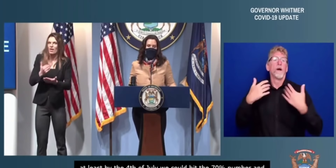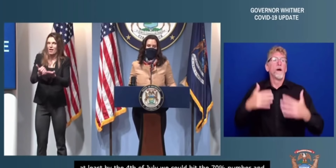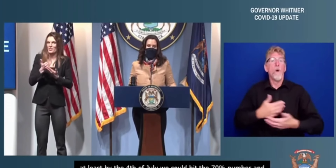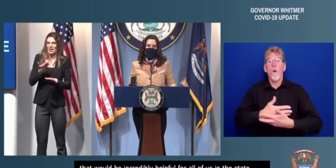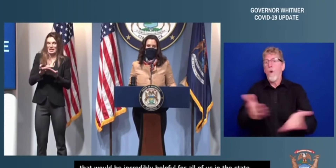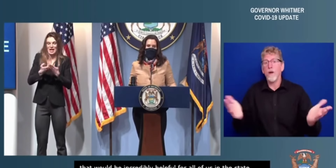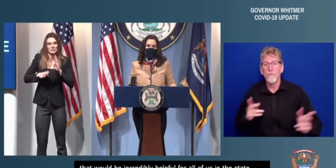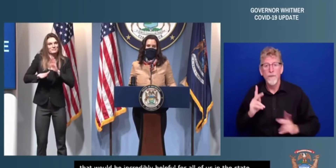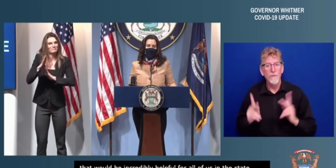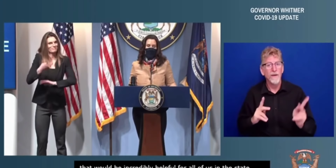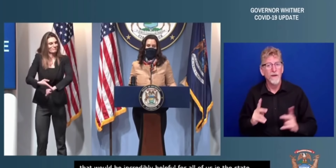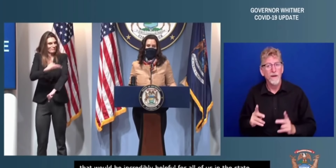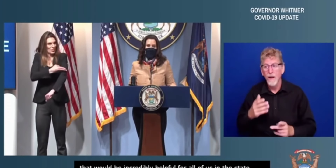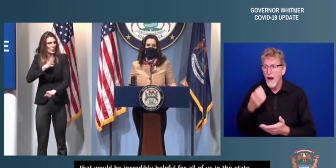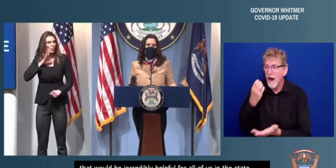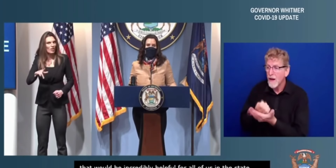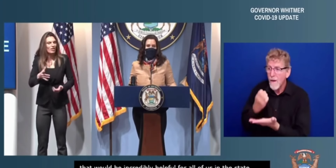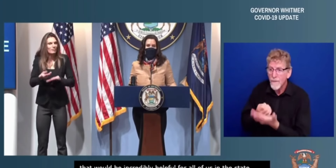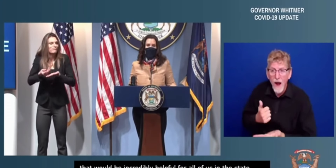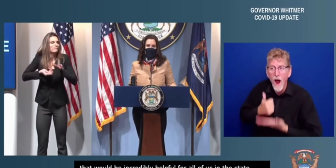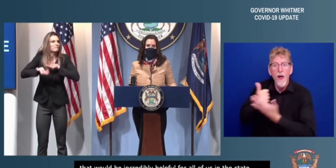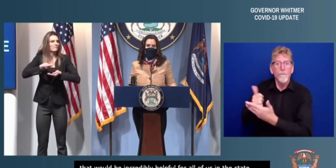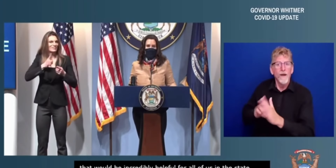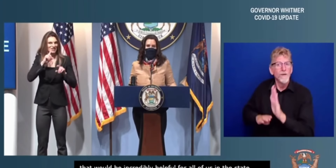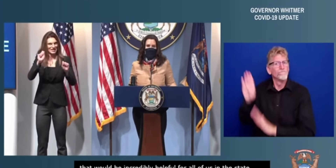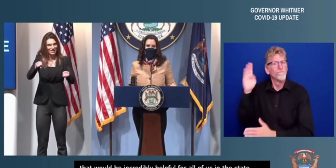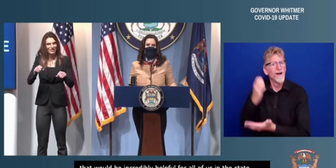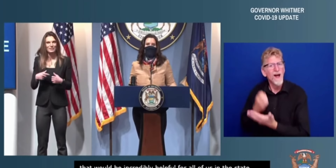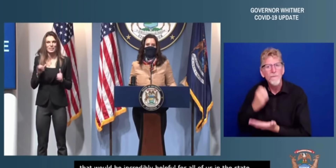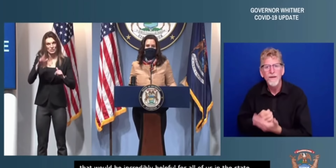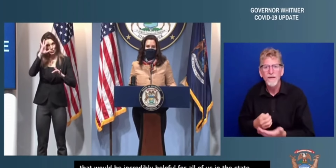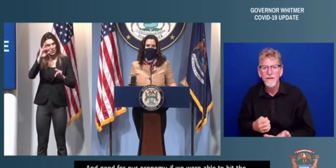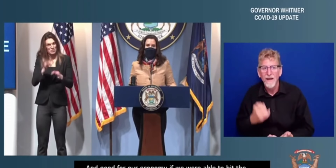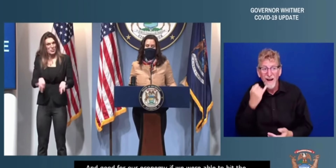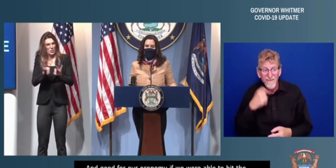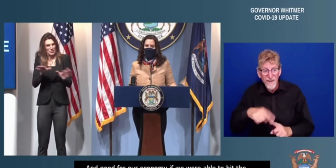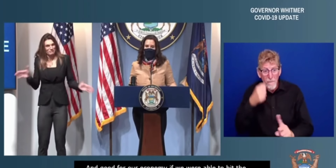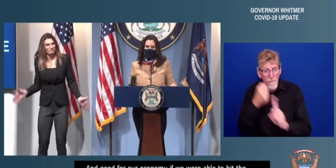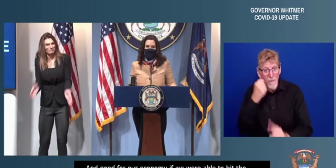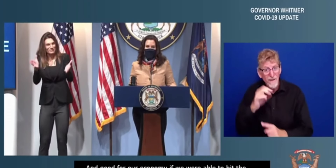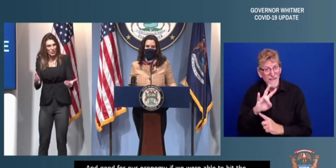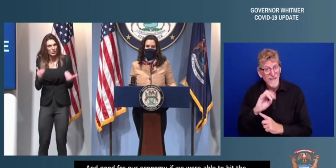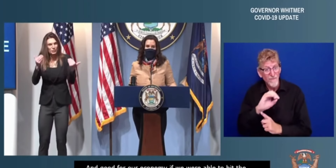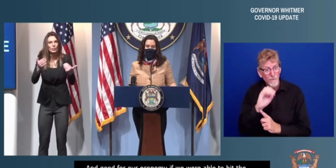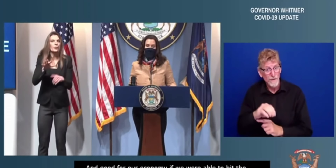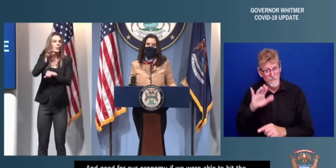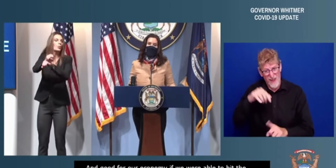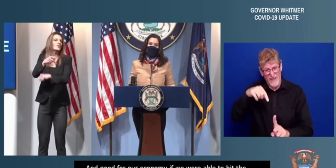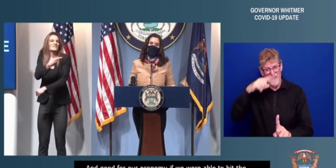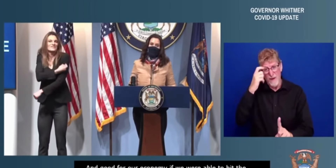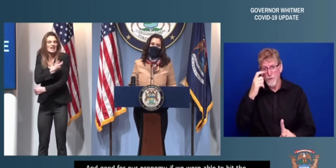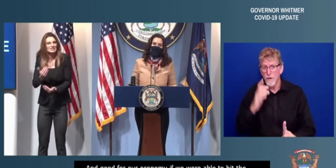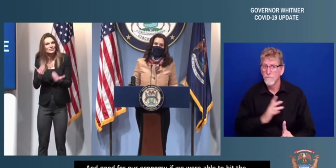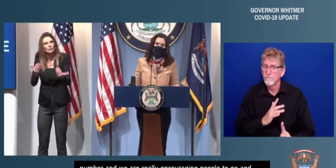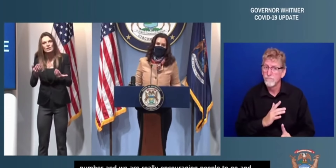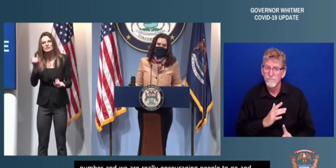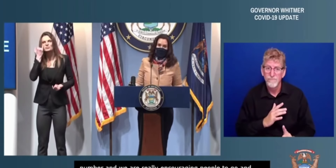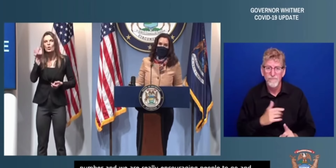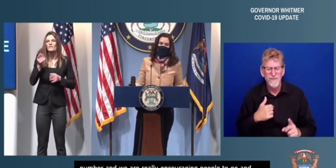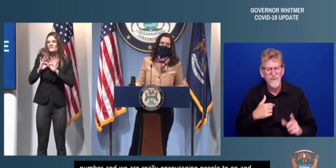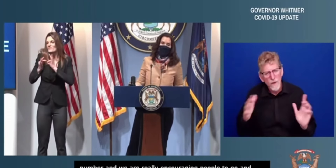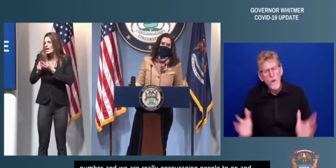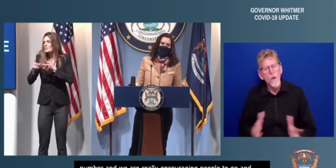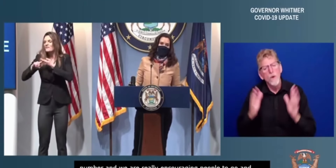economy if we were able to hit that number. And that's why we're really encouraging people to go and make your vaccination appointment. Help your loved ones